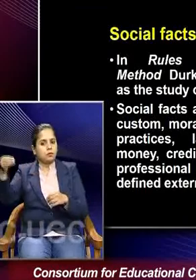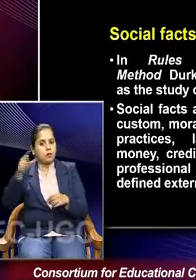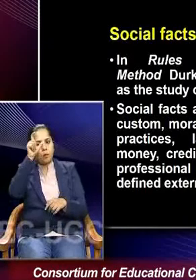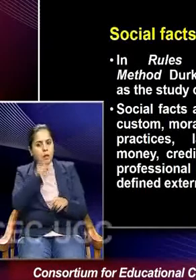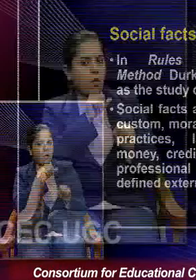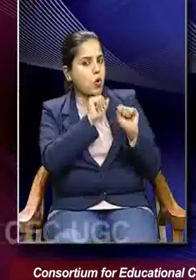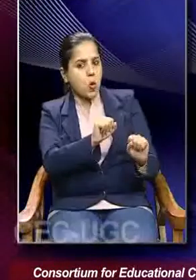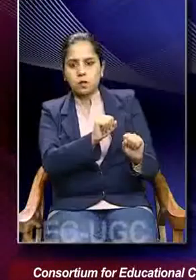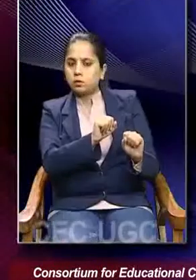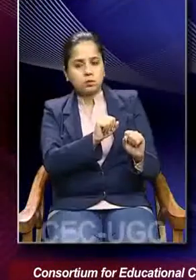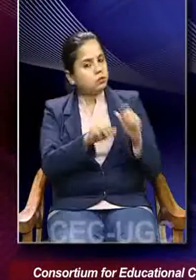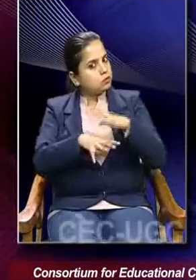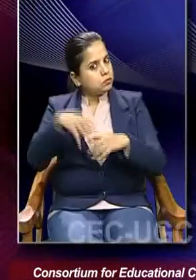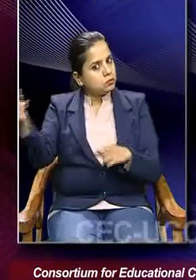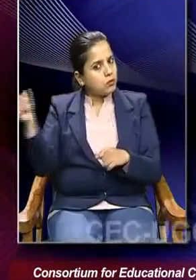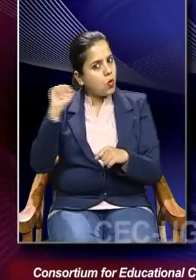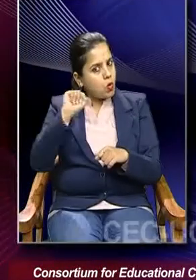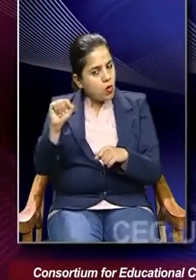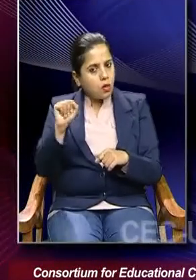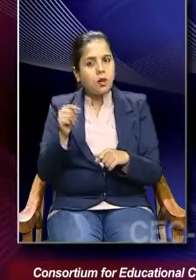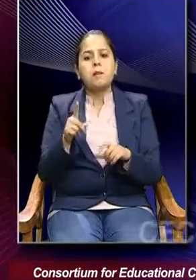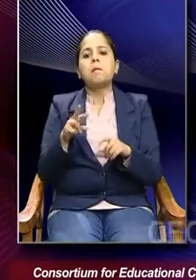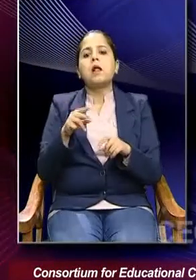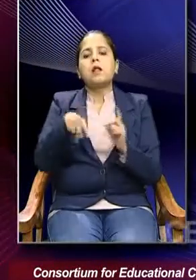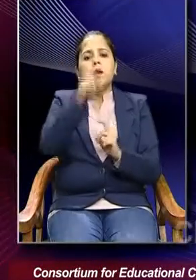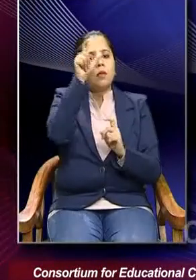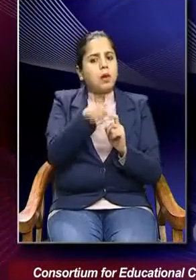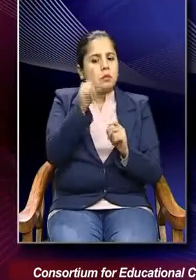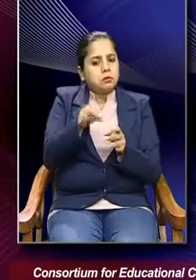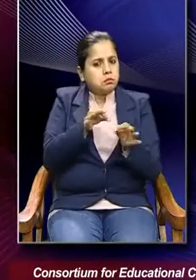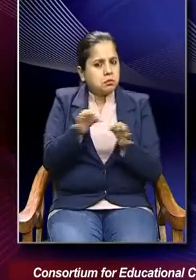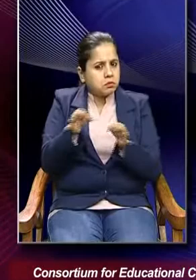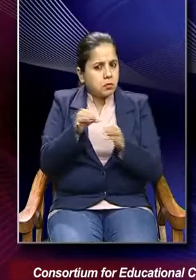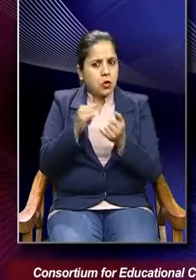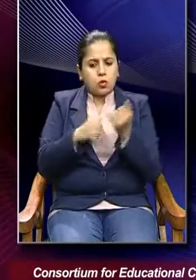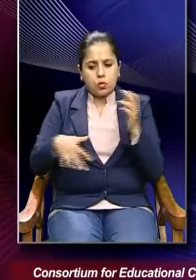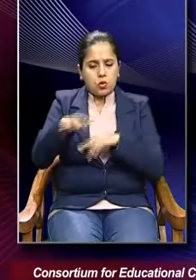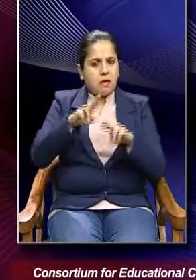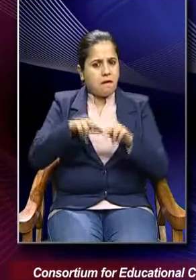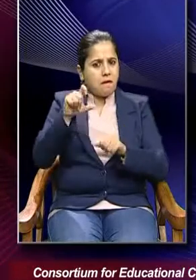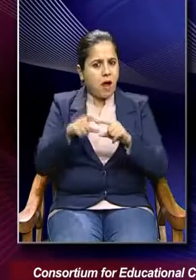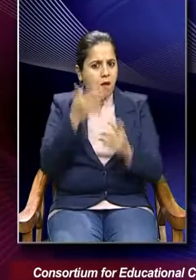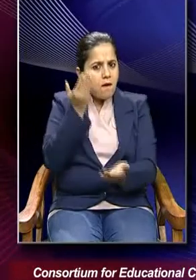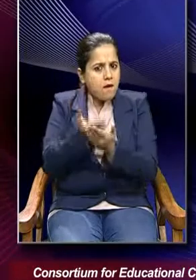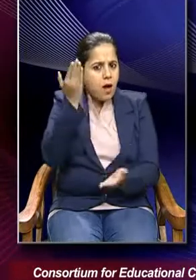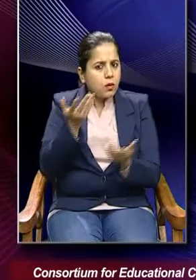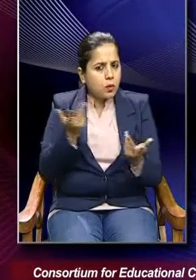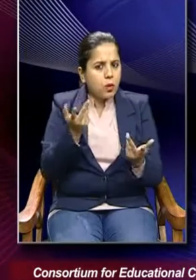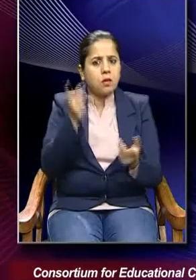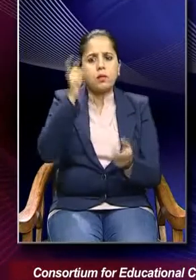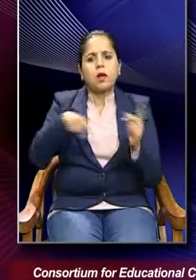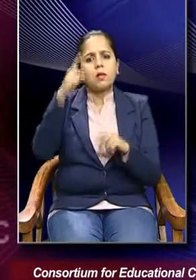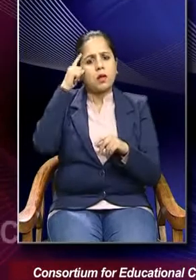individual. So, he was basically had kind of explained social fact as things which are